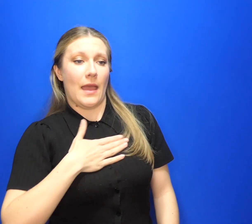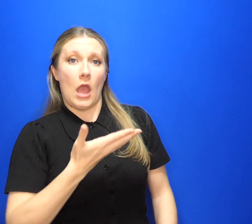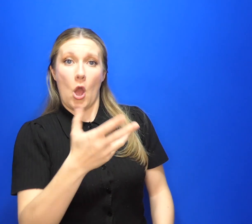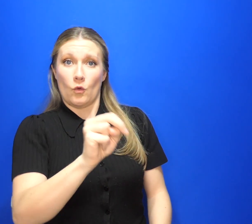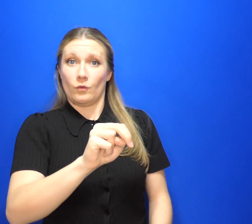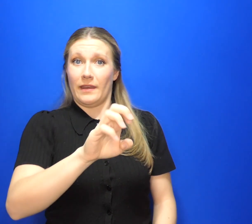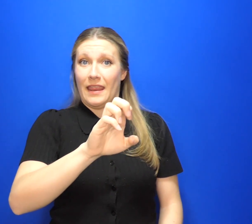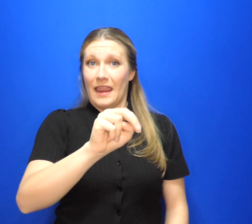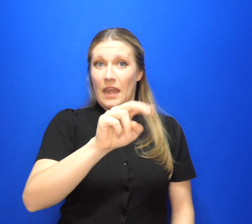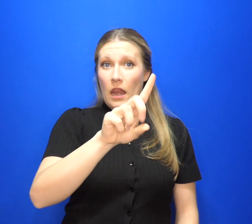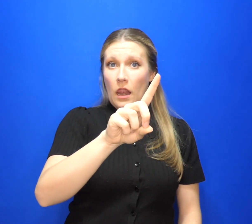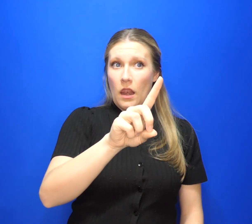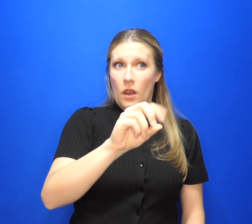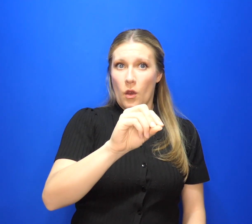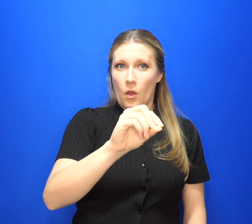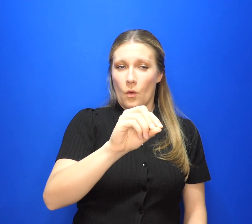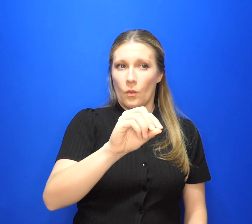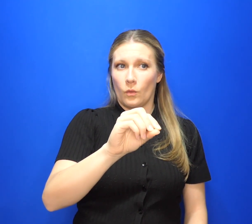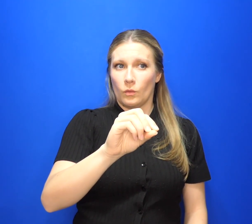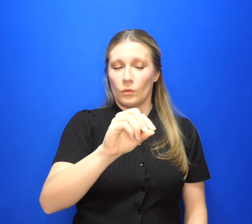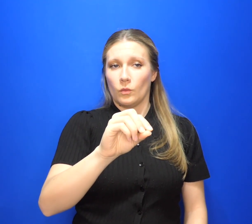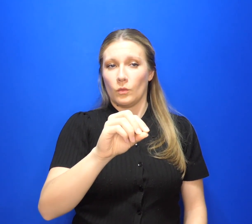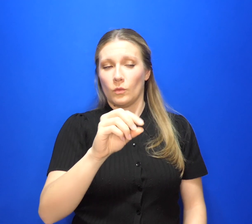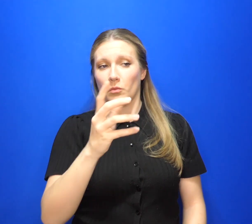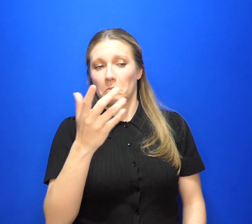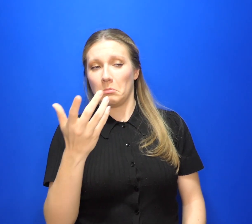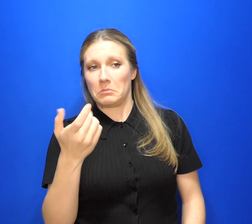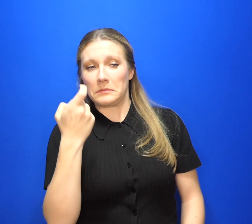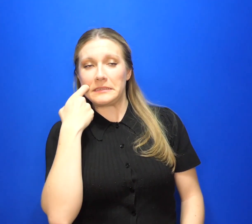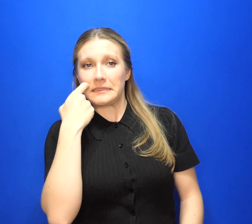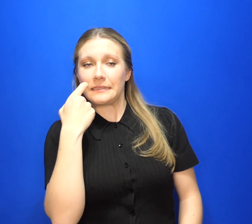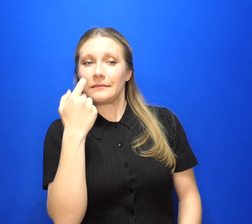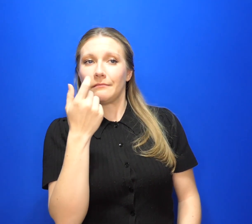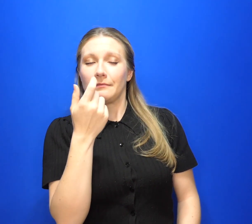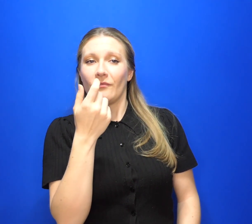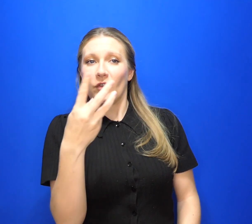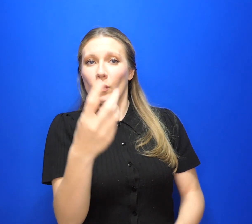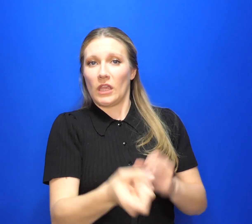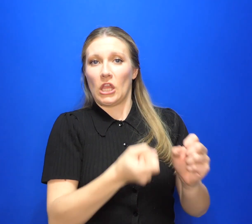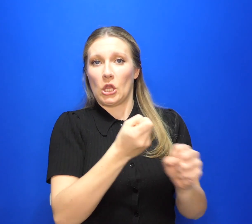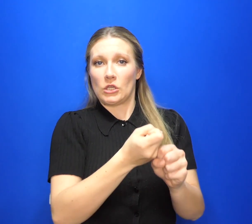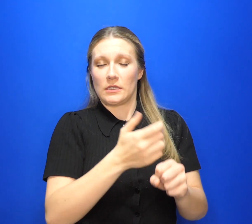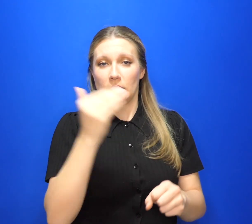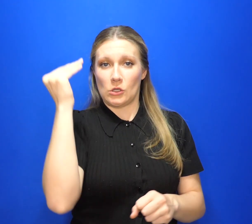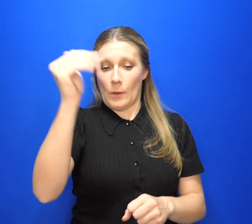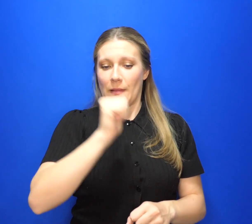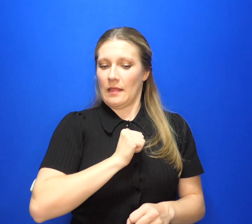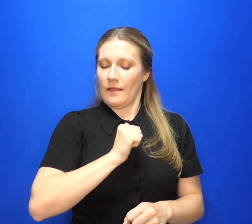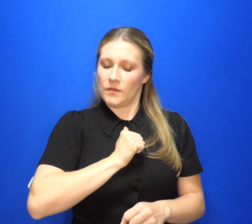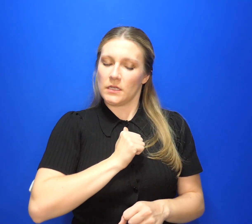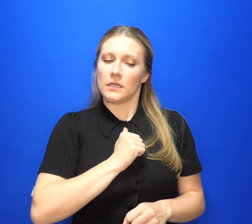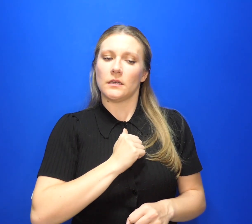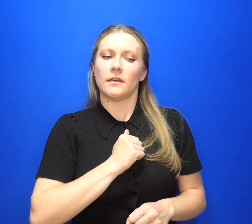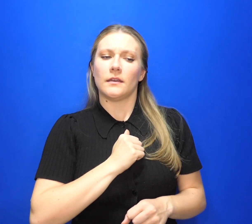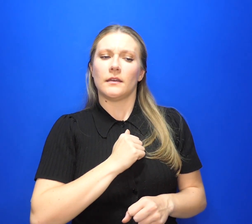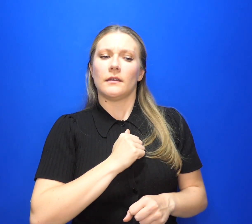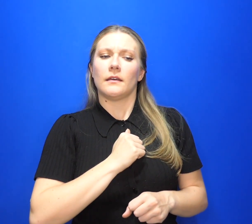in over the past years as an adult on my own, I think since I've been in the profession of